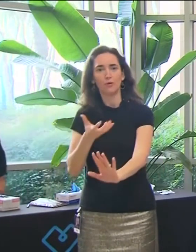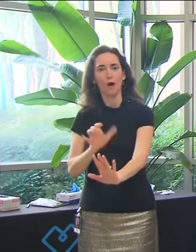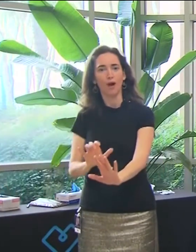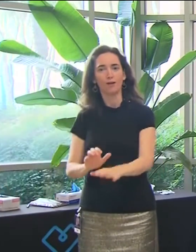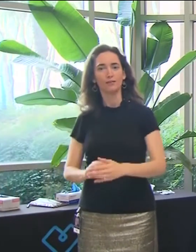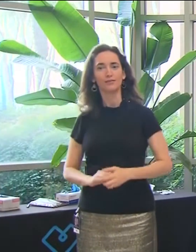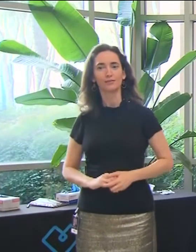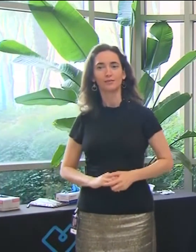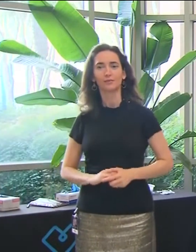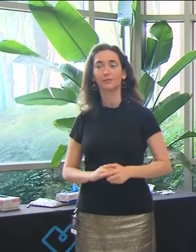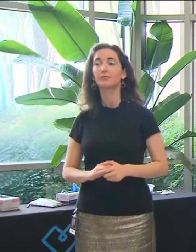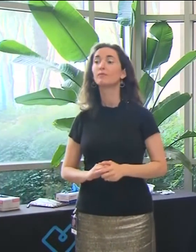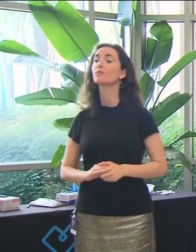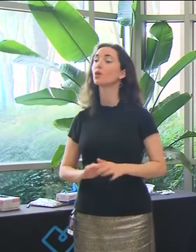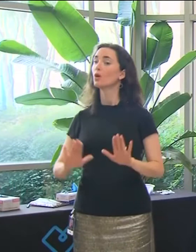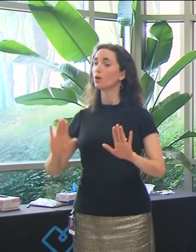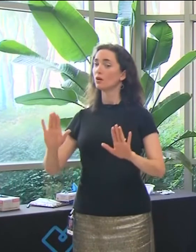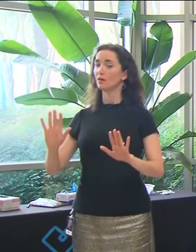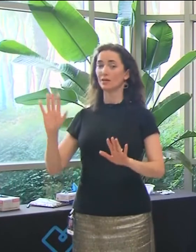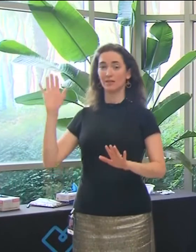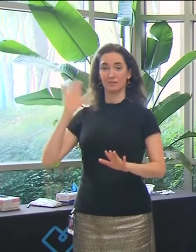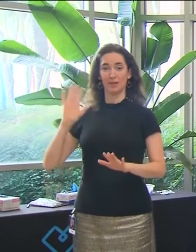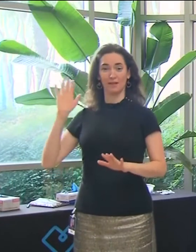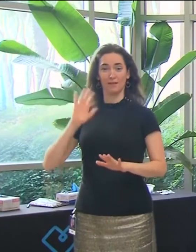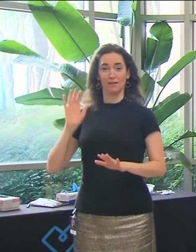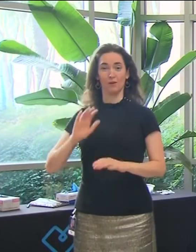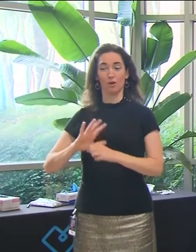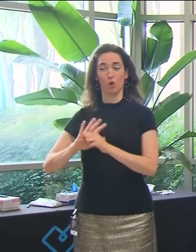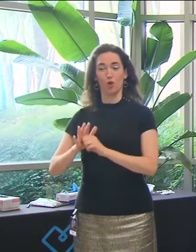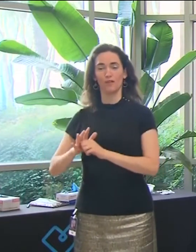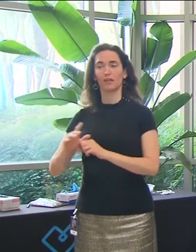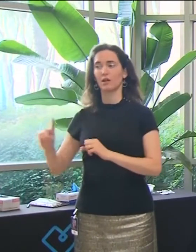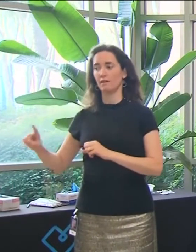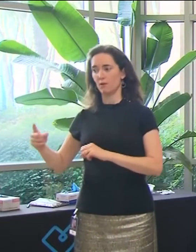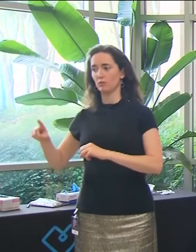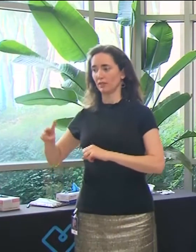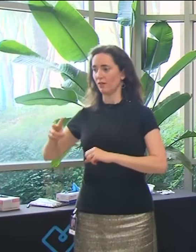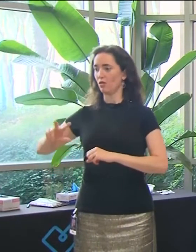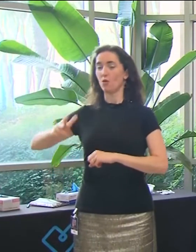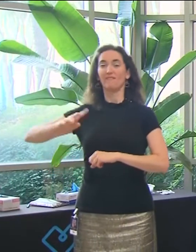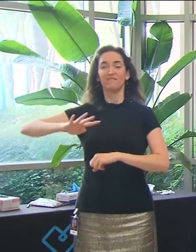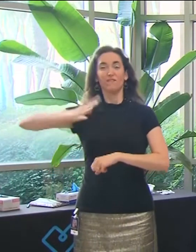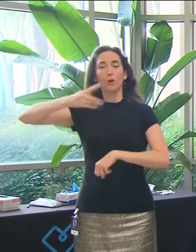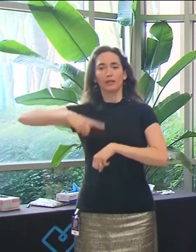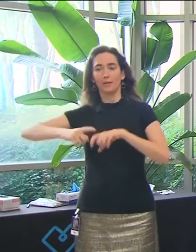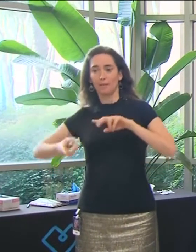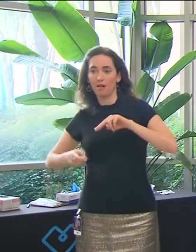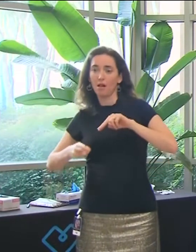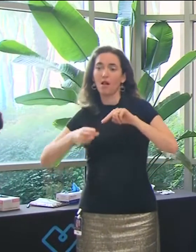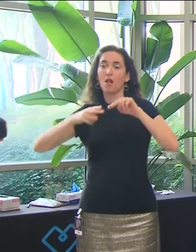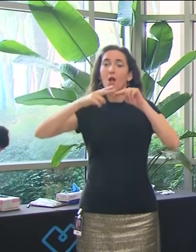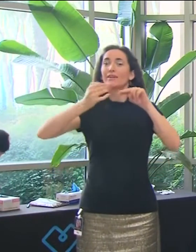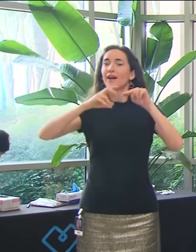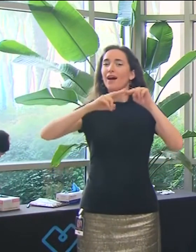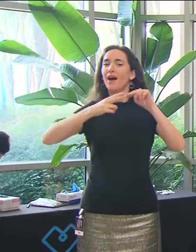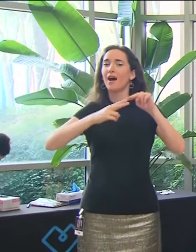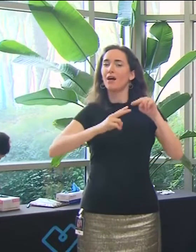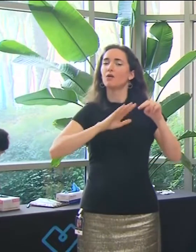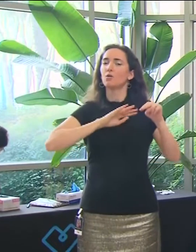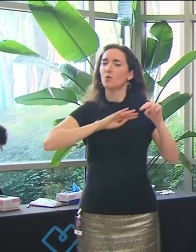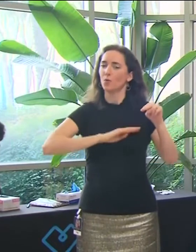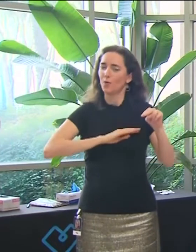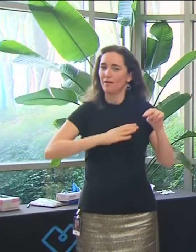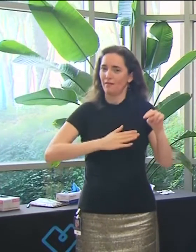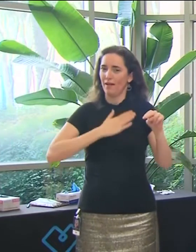some relief now from the fourth surge, and I'm very thankful for that. Our case numbers are down. The positivity is